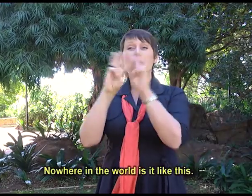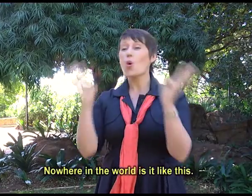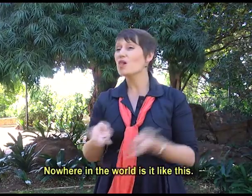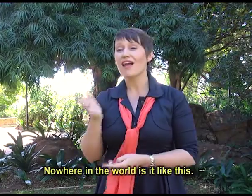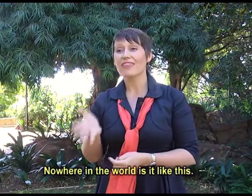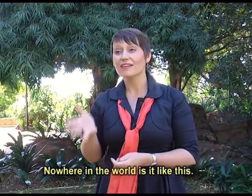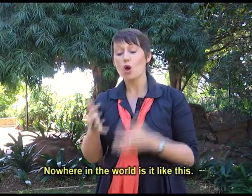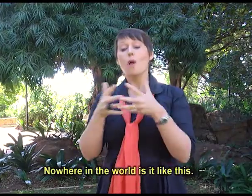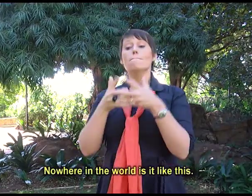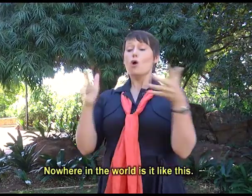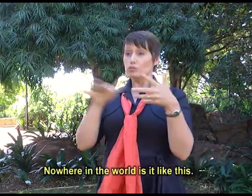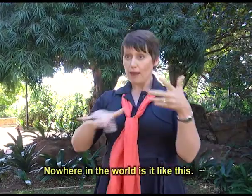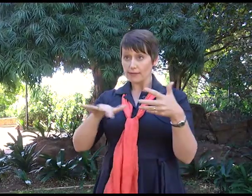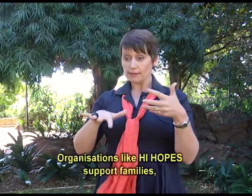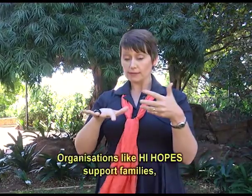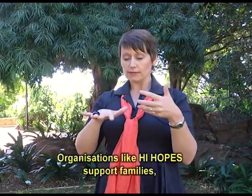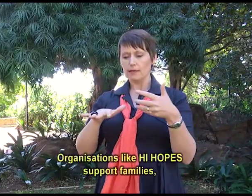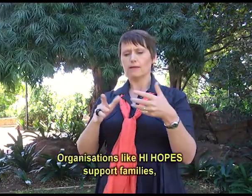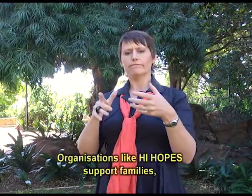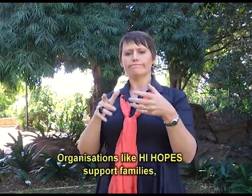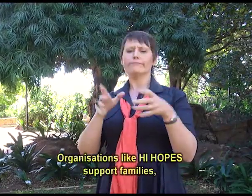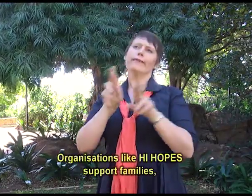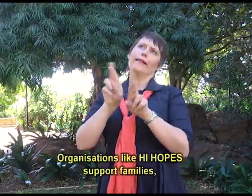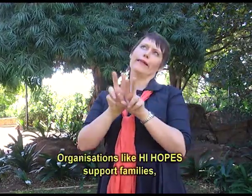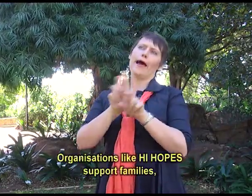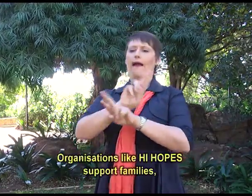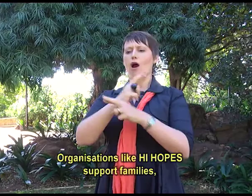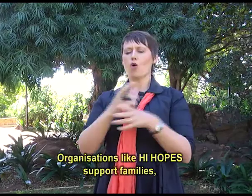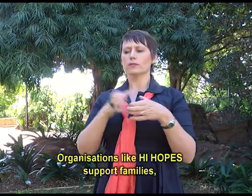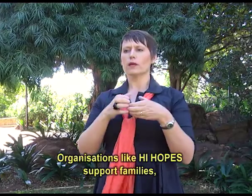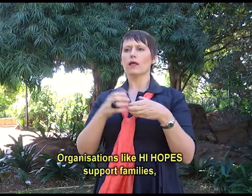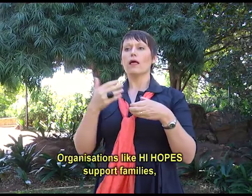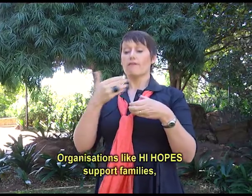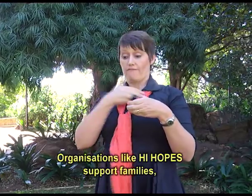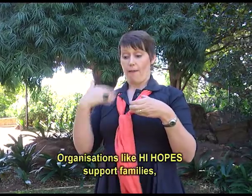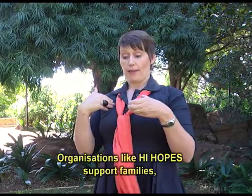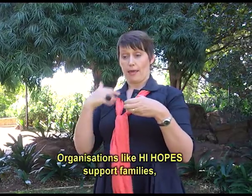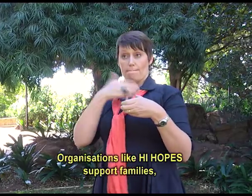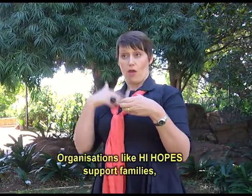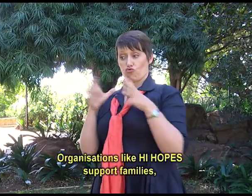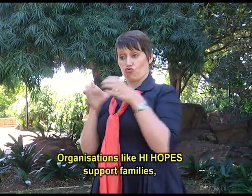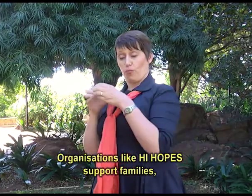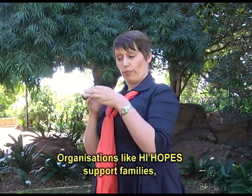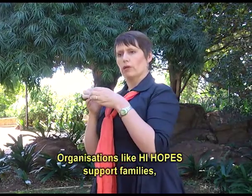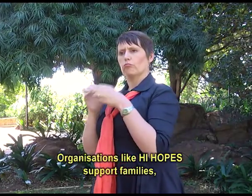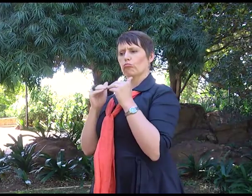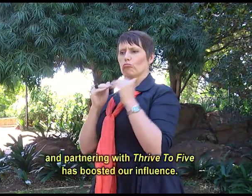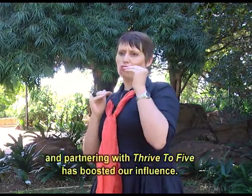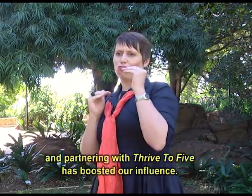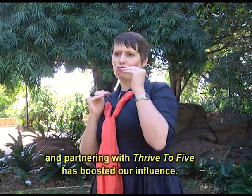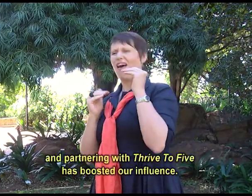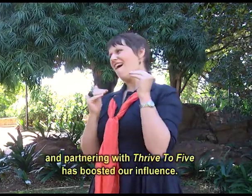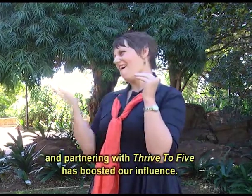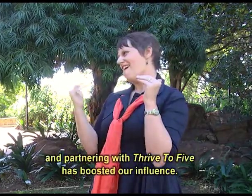Nowhere in the world is it like this. Organizations like High Hope support families,